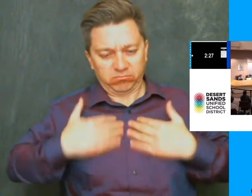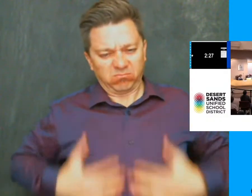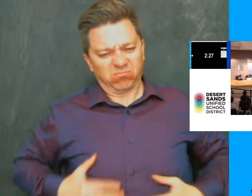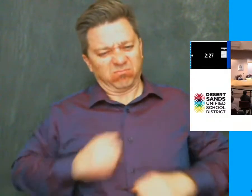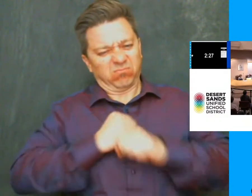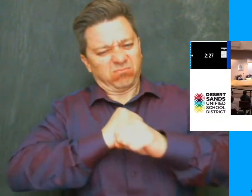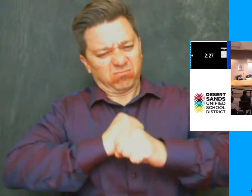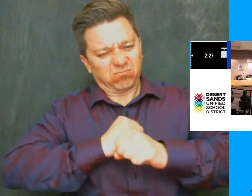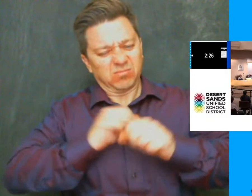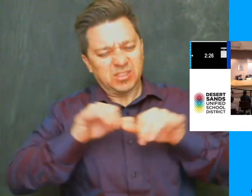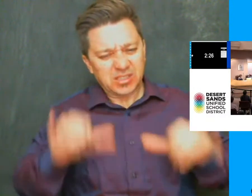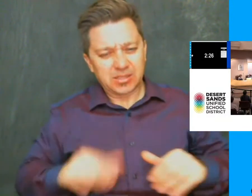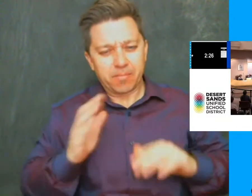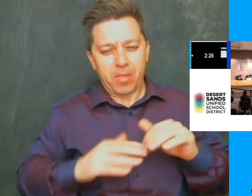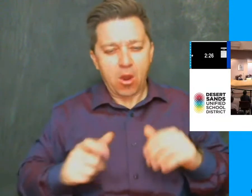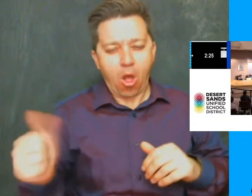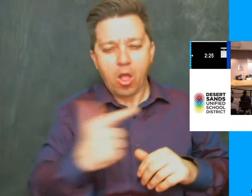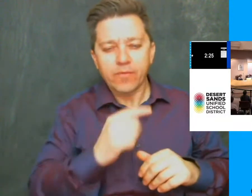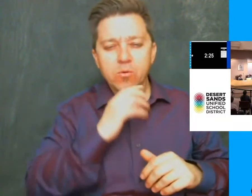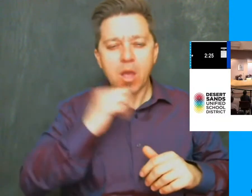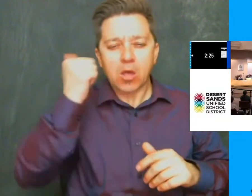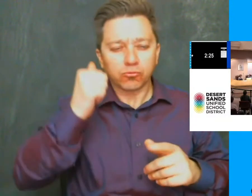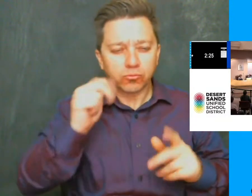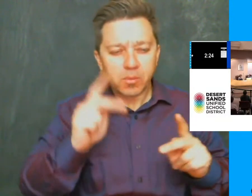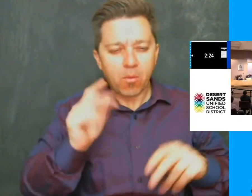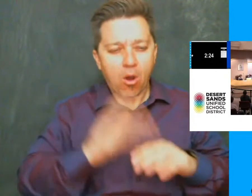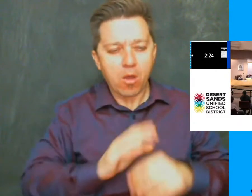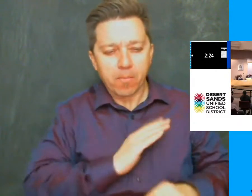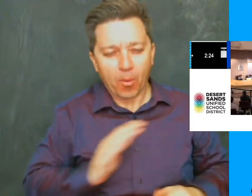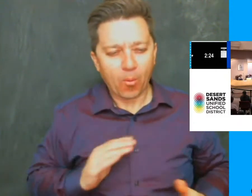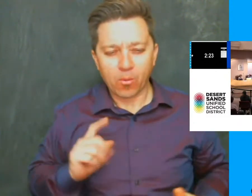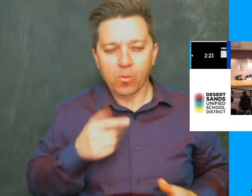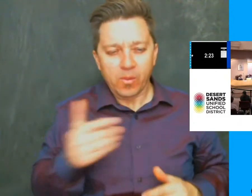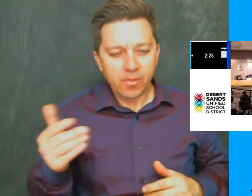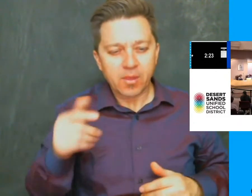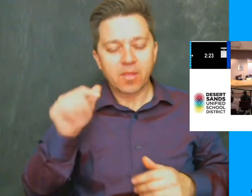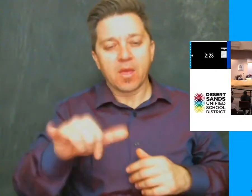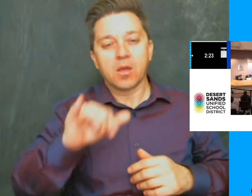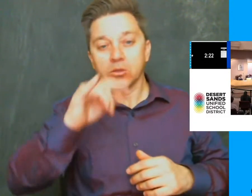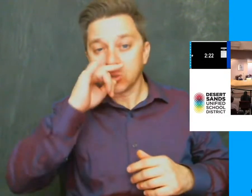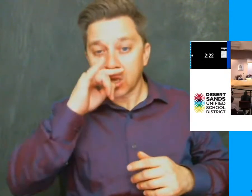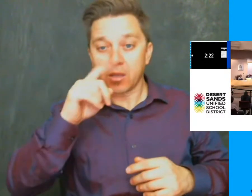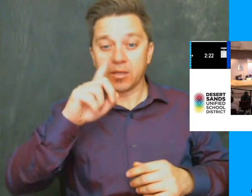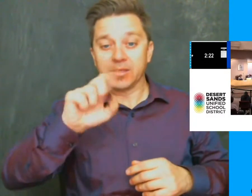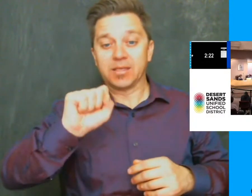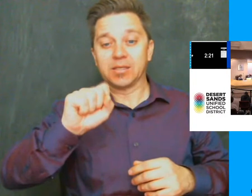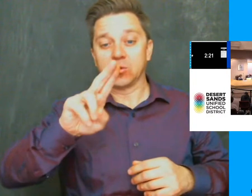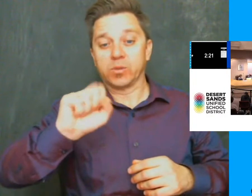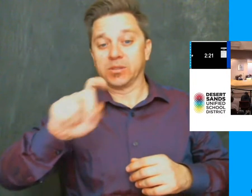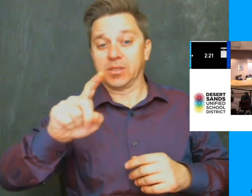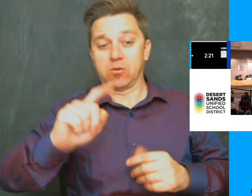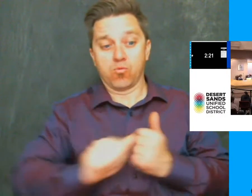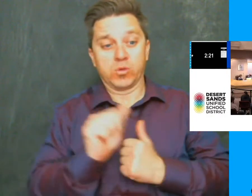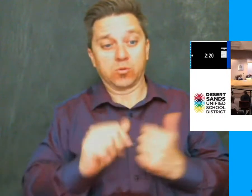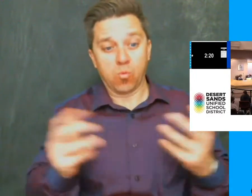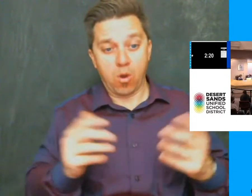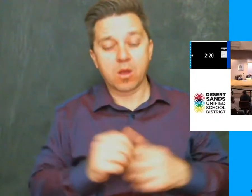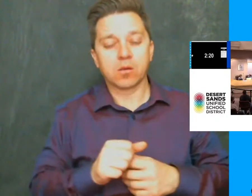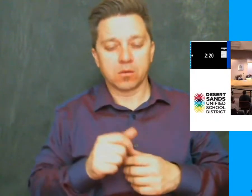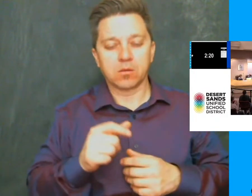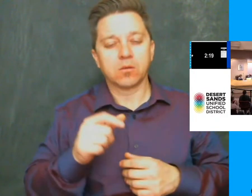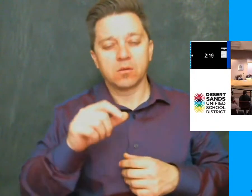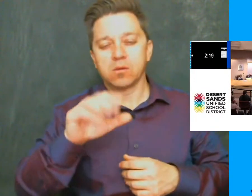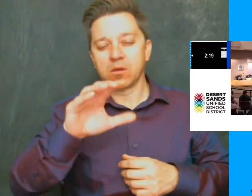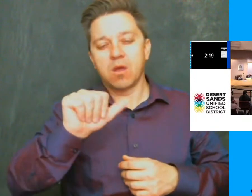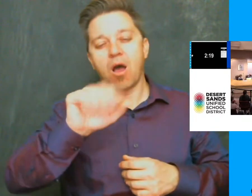all the of you elders on the board. The only thing the children of DSUSD are at risk of is the abuse